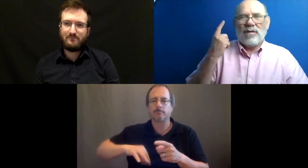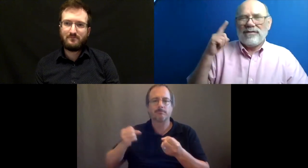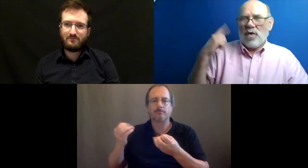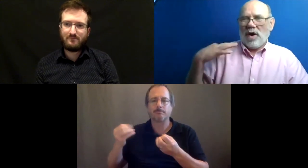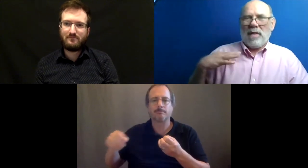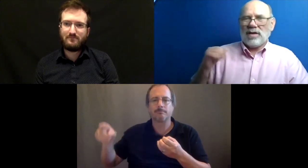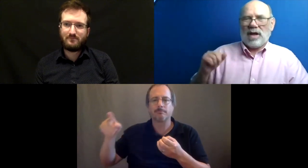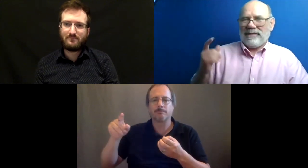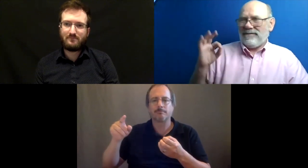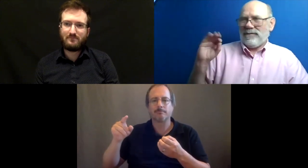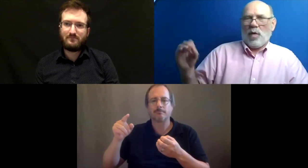part-time contract,